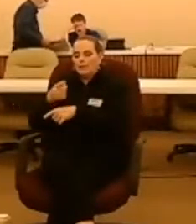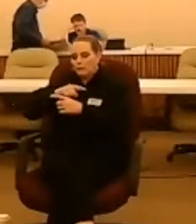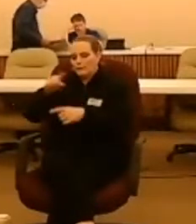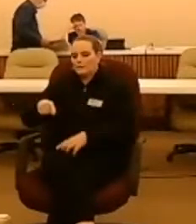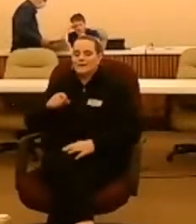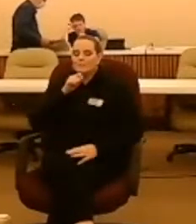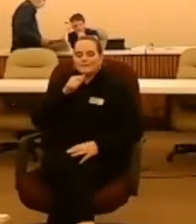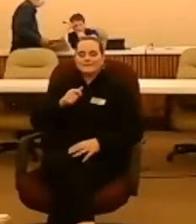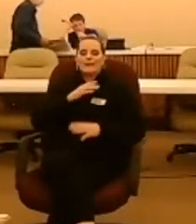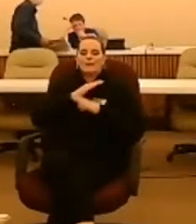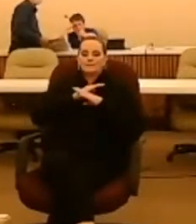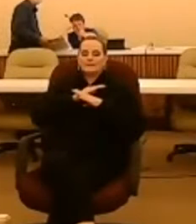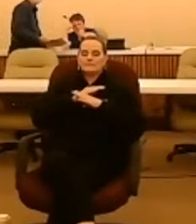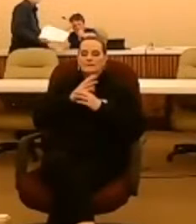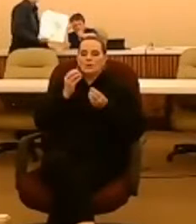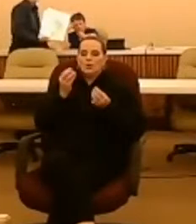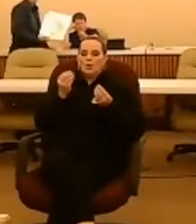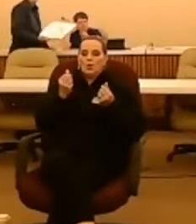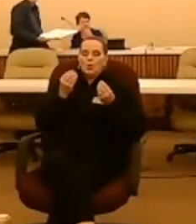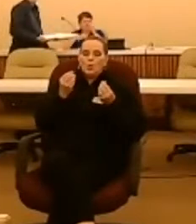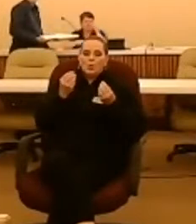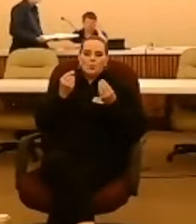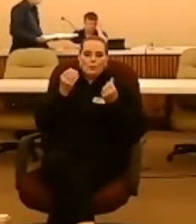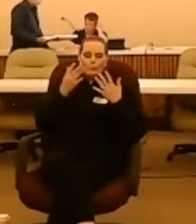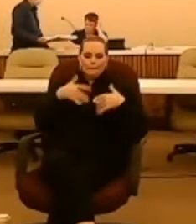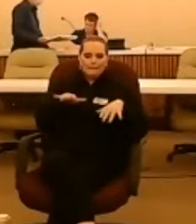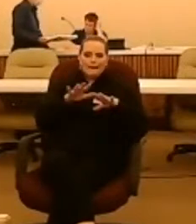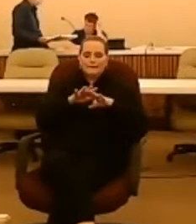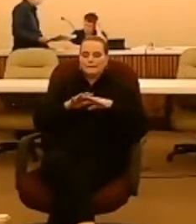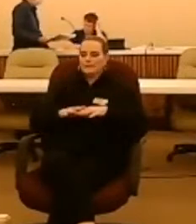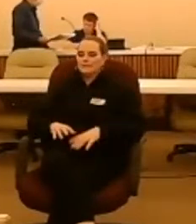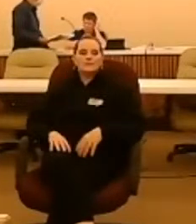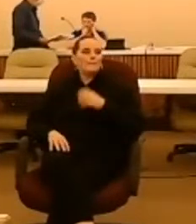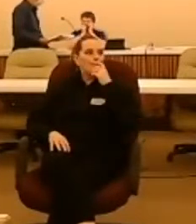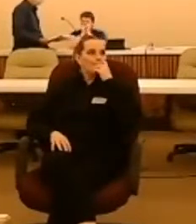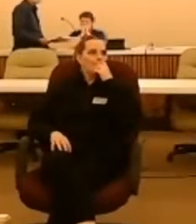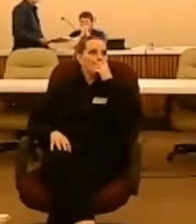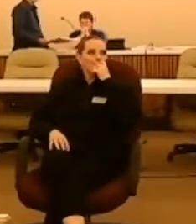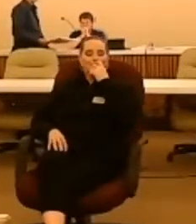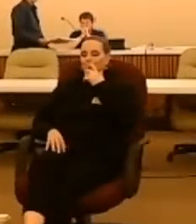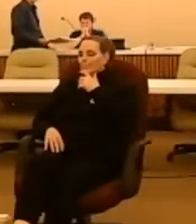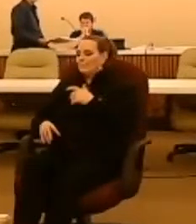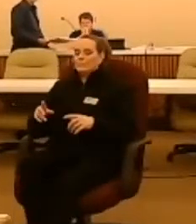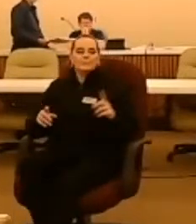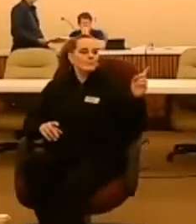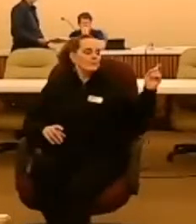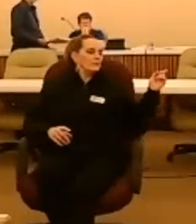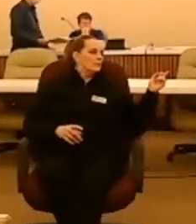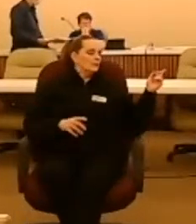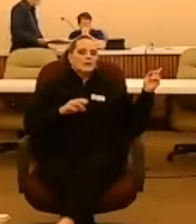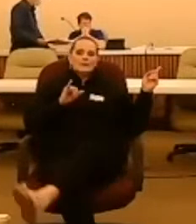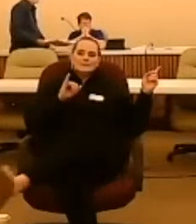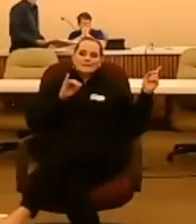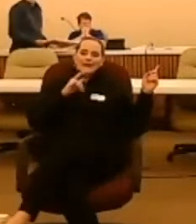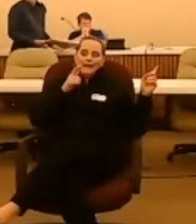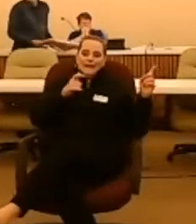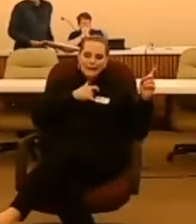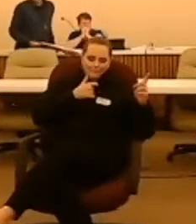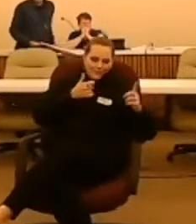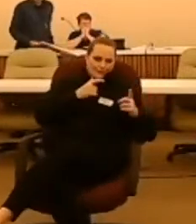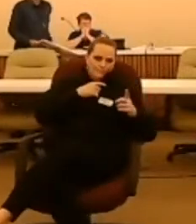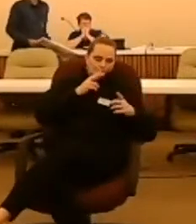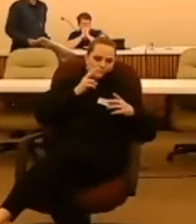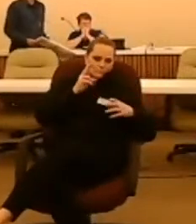protected wetland. That's one up as a wetland in our federal one, or our map that we use. So if I'm using the GIS from the